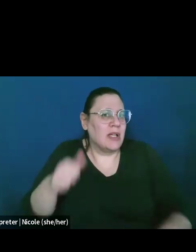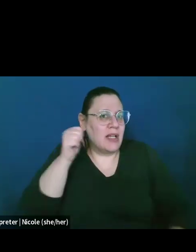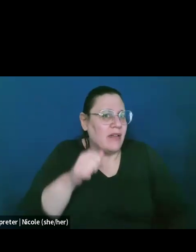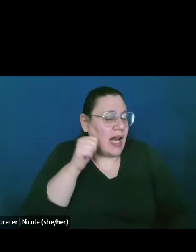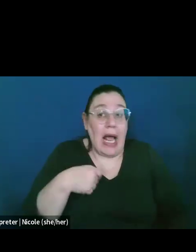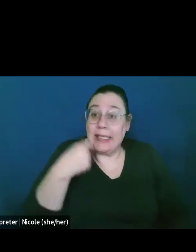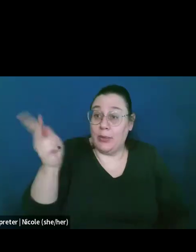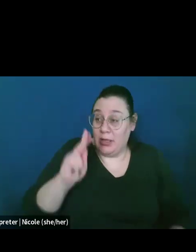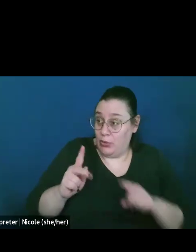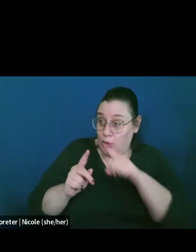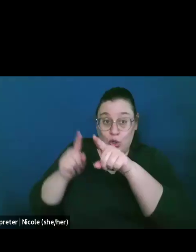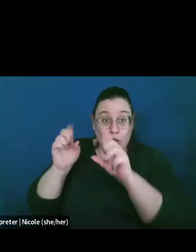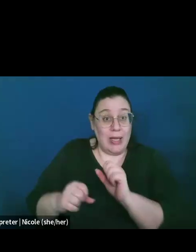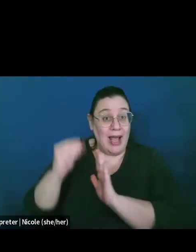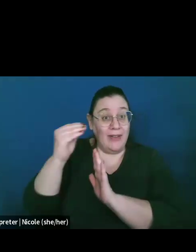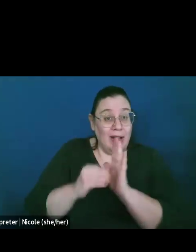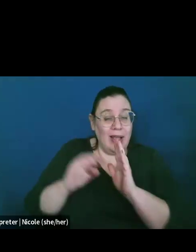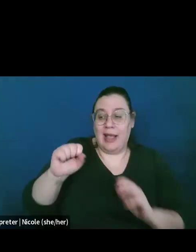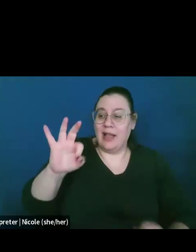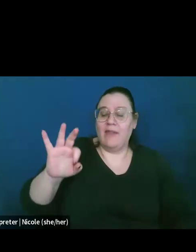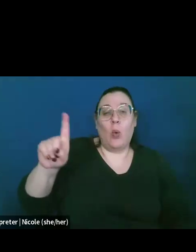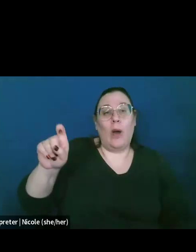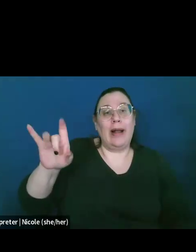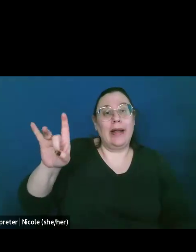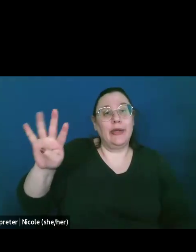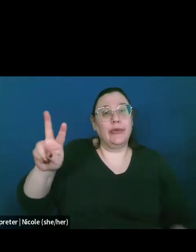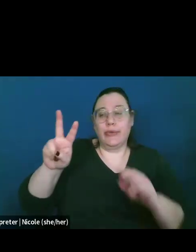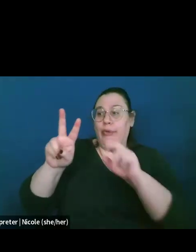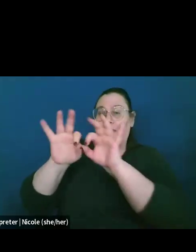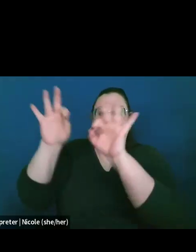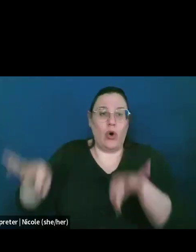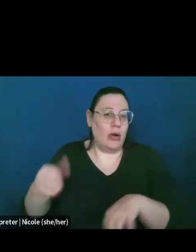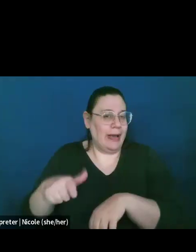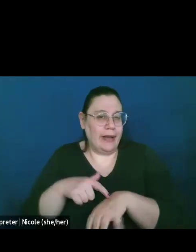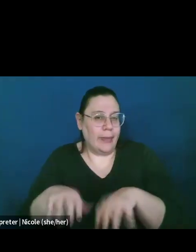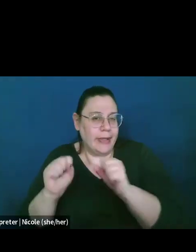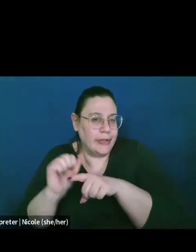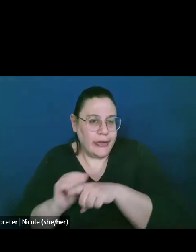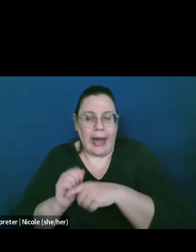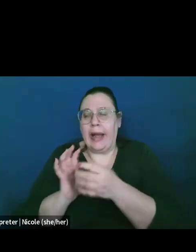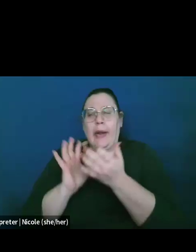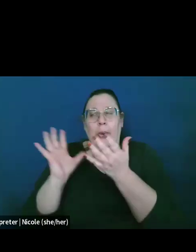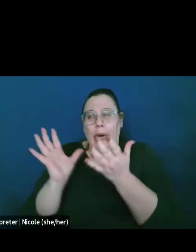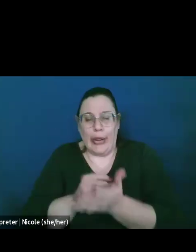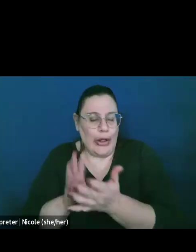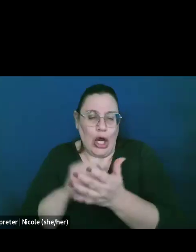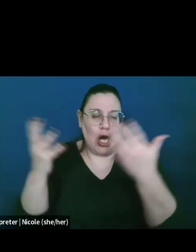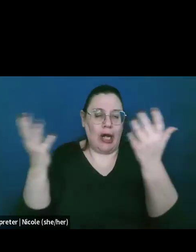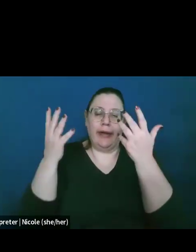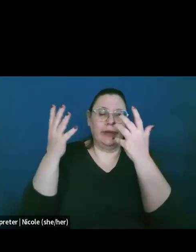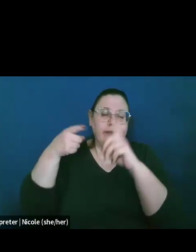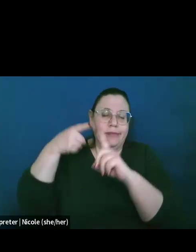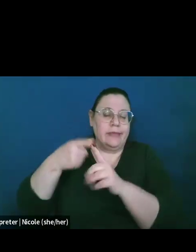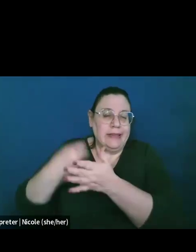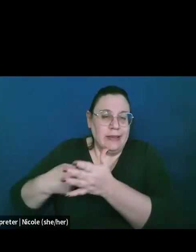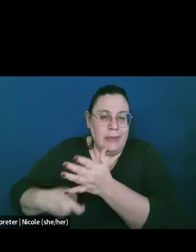if you can fill out the SF-182 form that you have to fill out whenever you get training or learning or certain types of